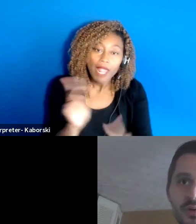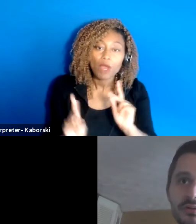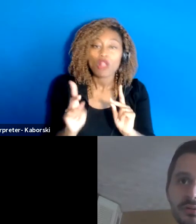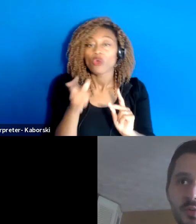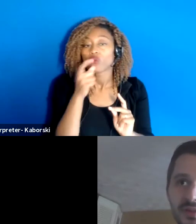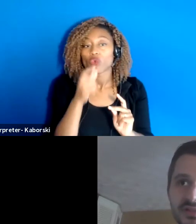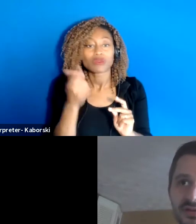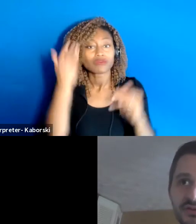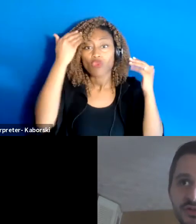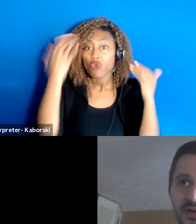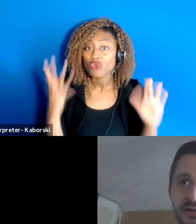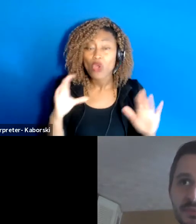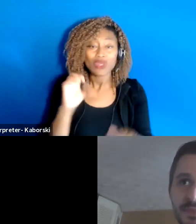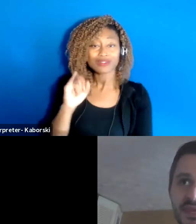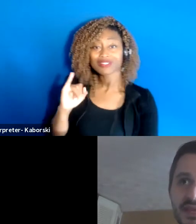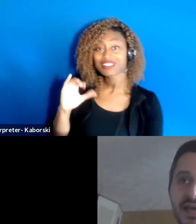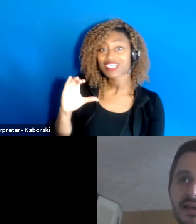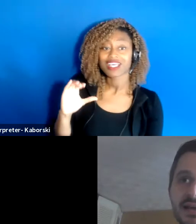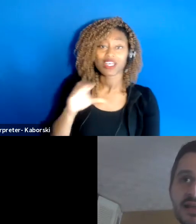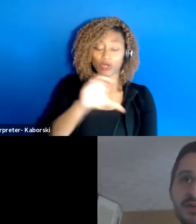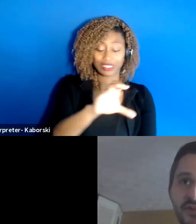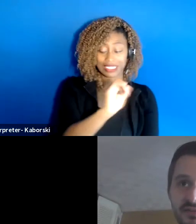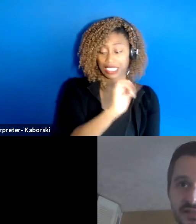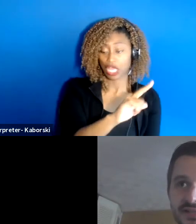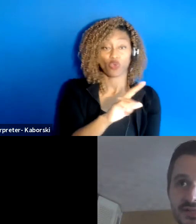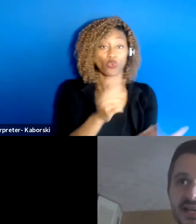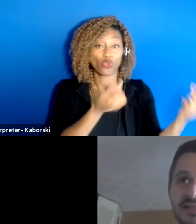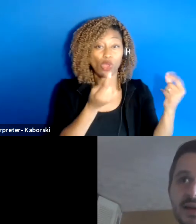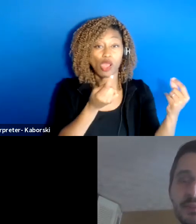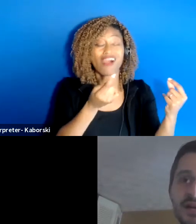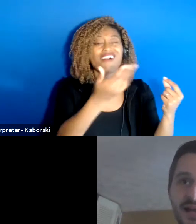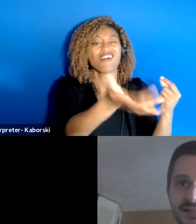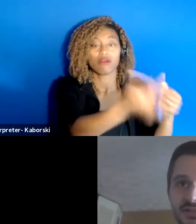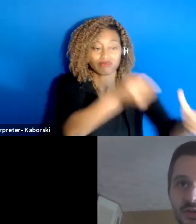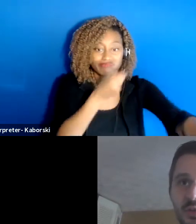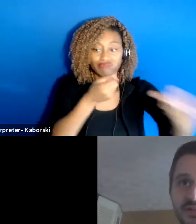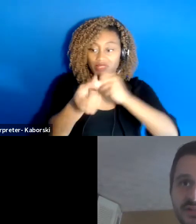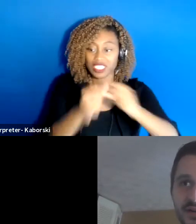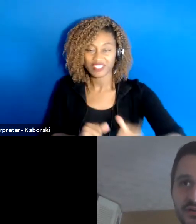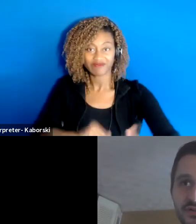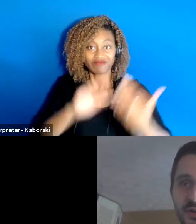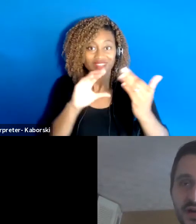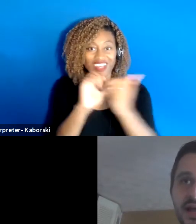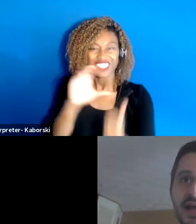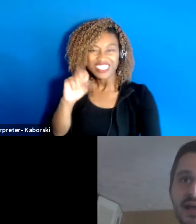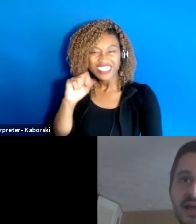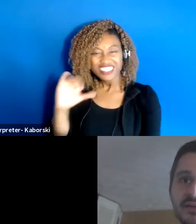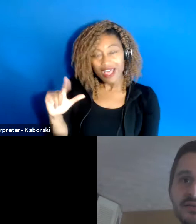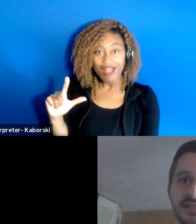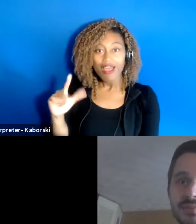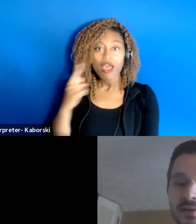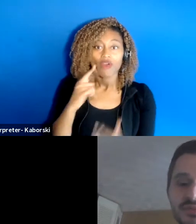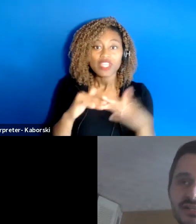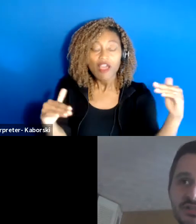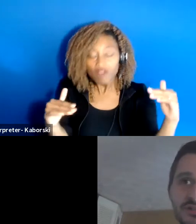don't know what the SILs are doing, and getting them in front of the SILs, getting them connected to what the centers are doing.